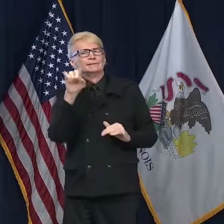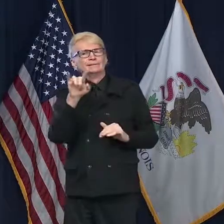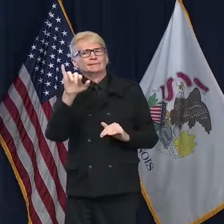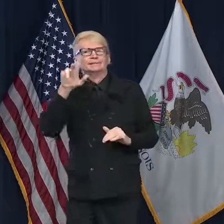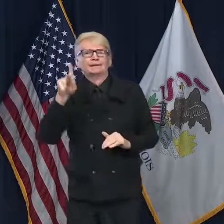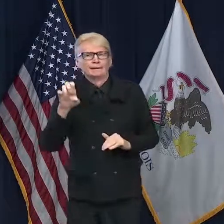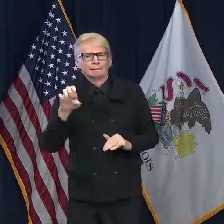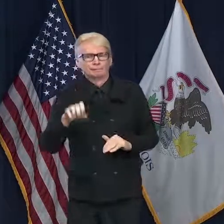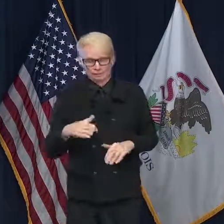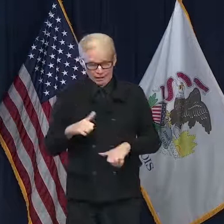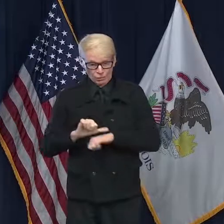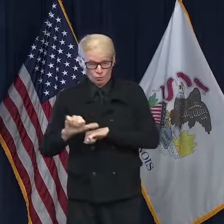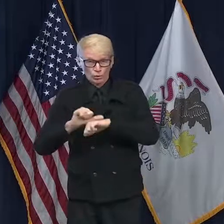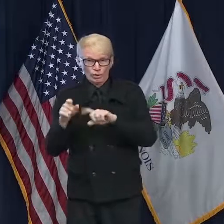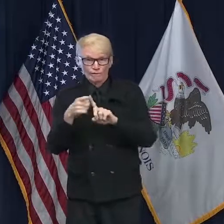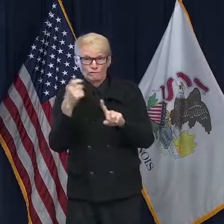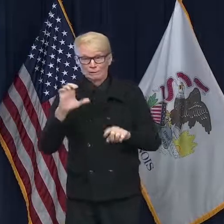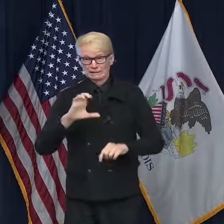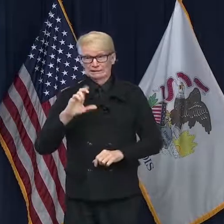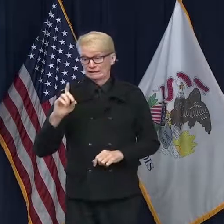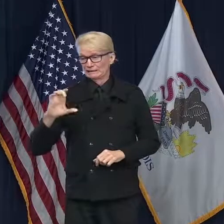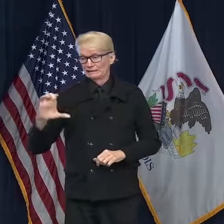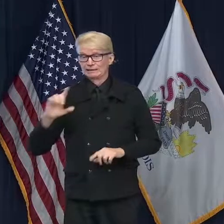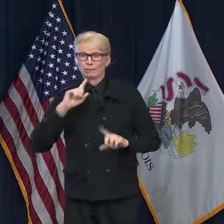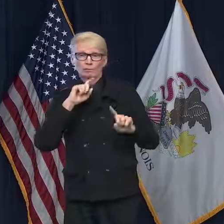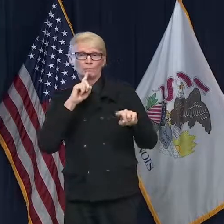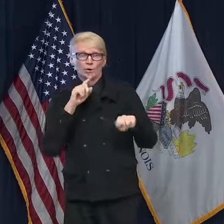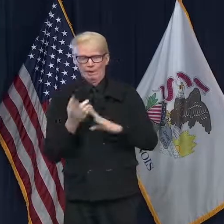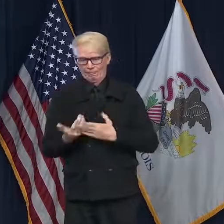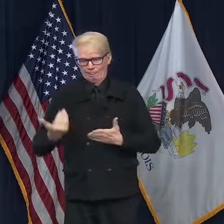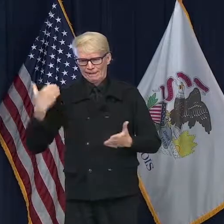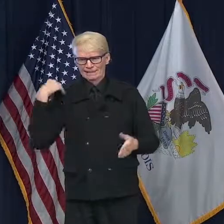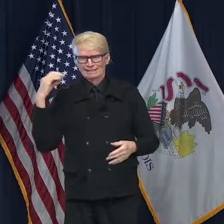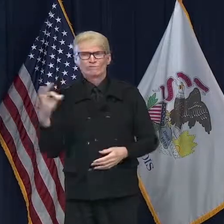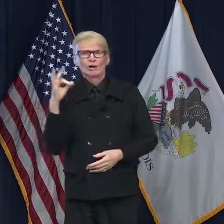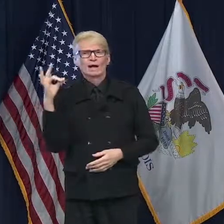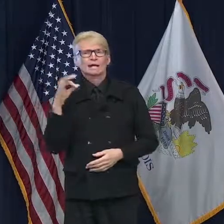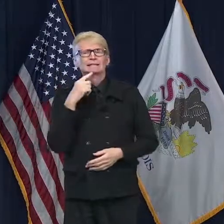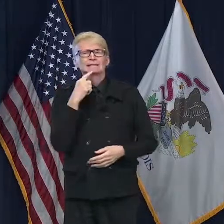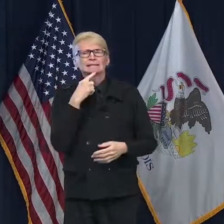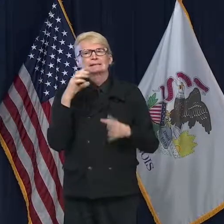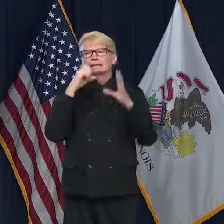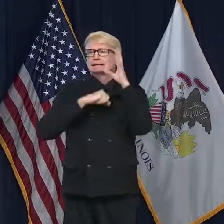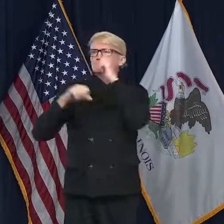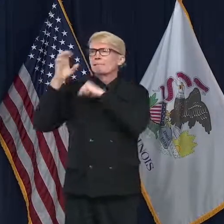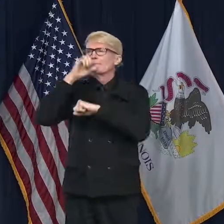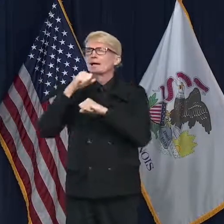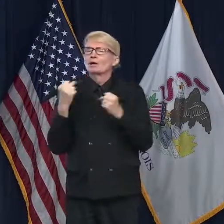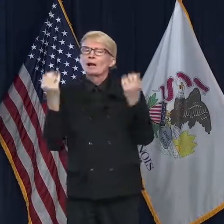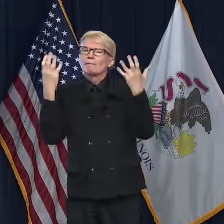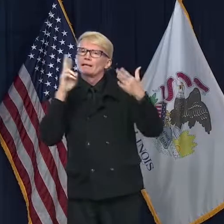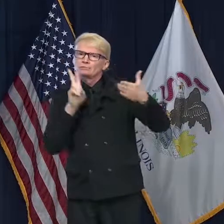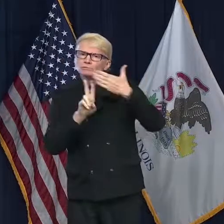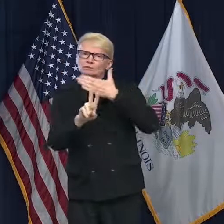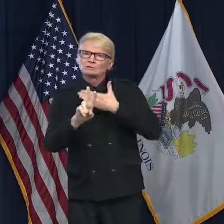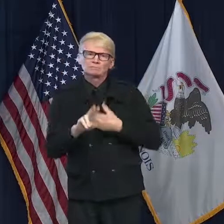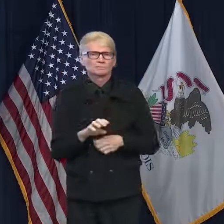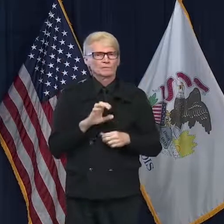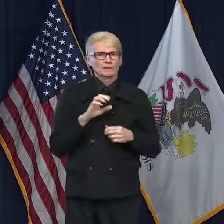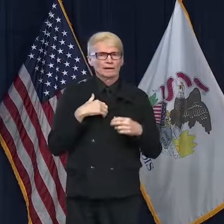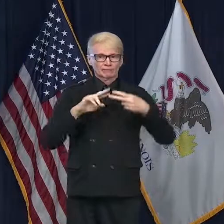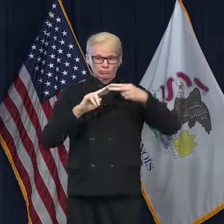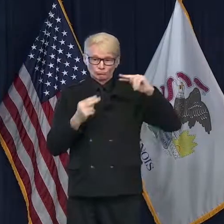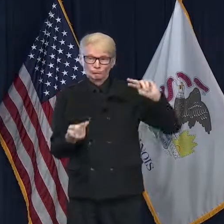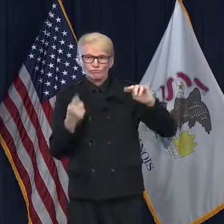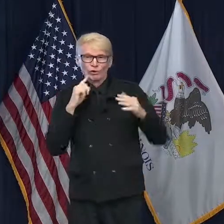the CDC's report from last Friday regarding the estimate or the projections that the B117 variant is going to be